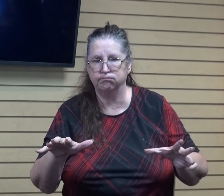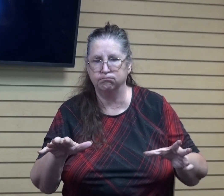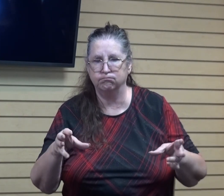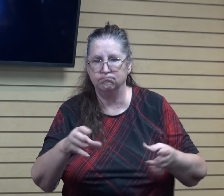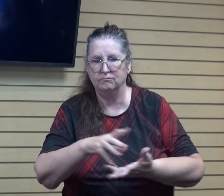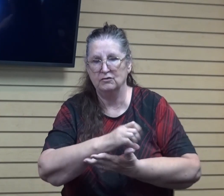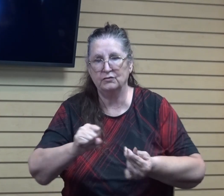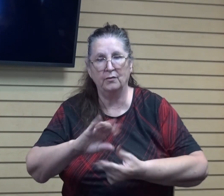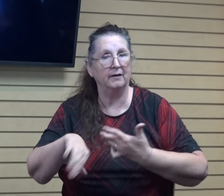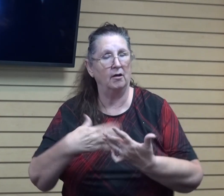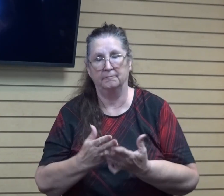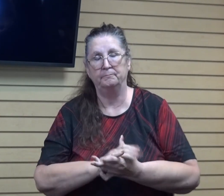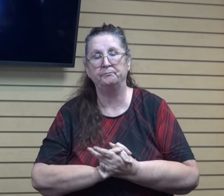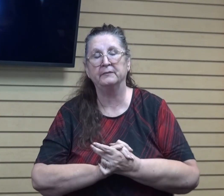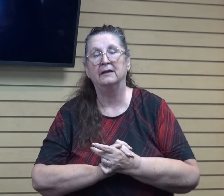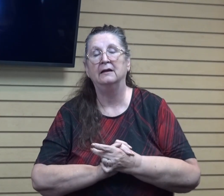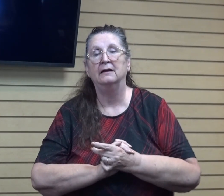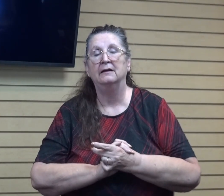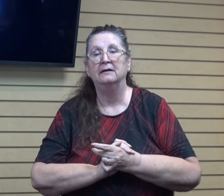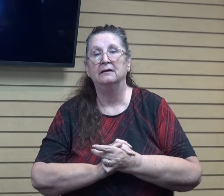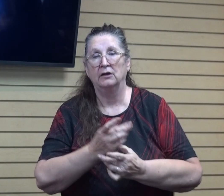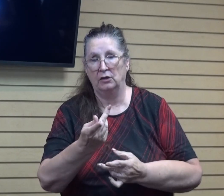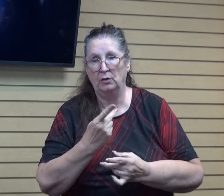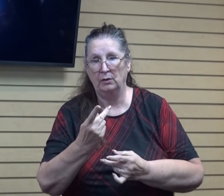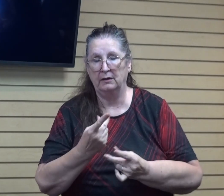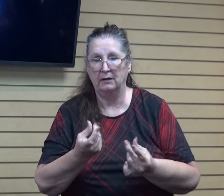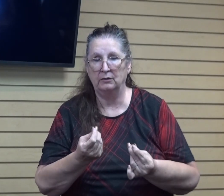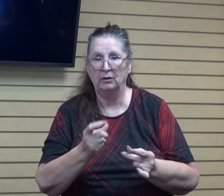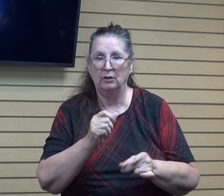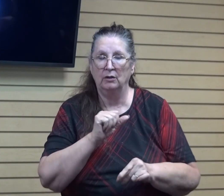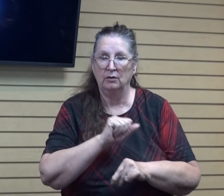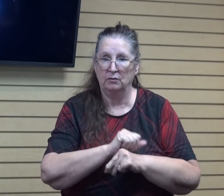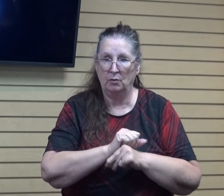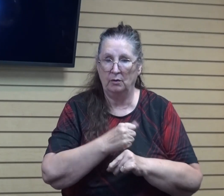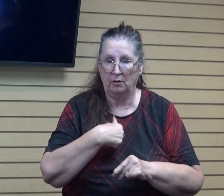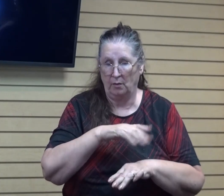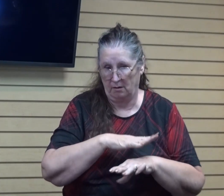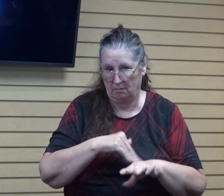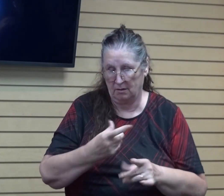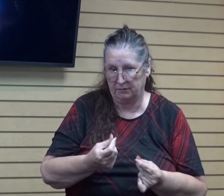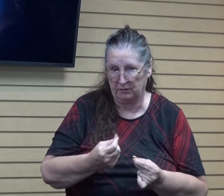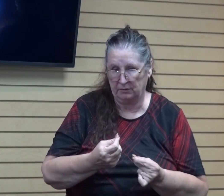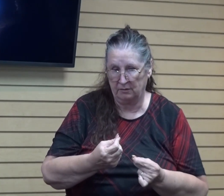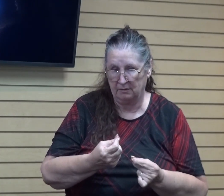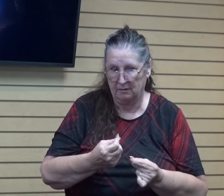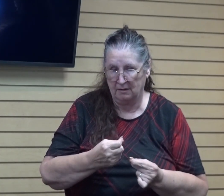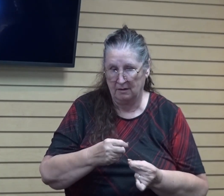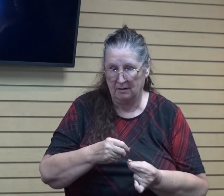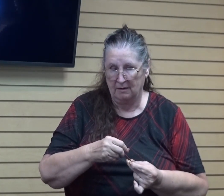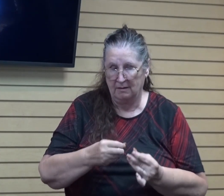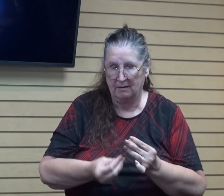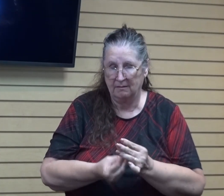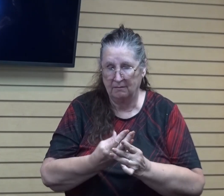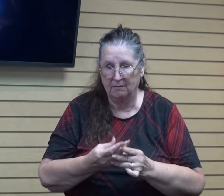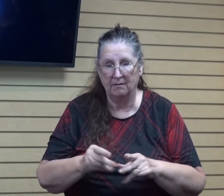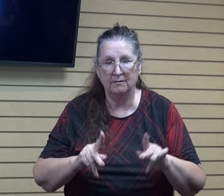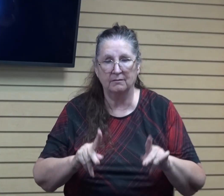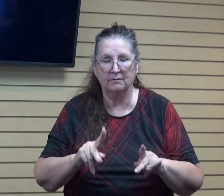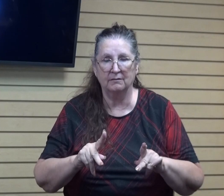time. So let's you and I do the work we are called to and start gardening for God's kingdom, no matter where we